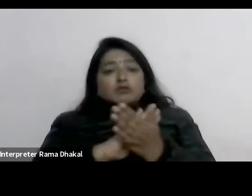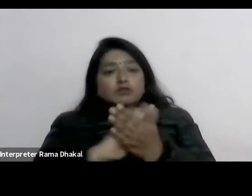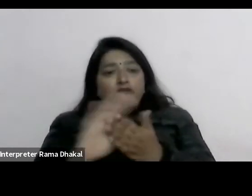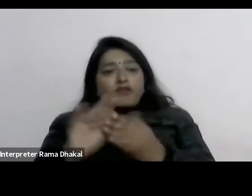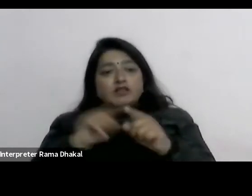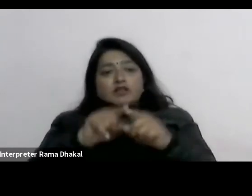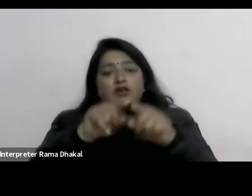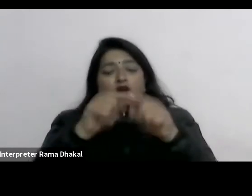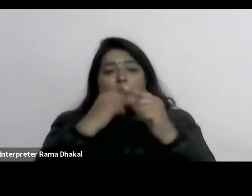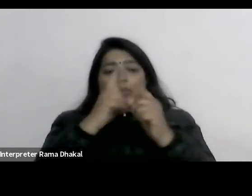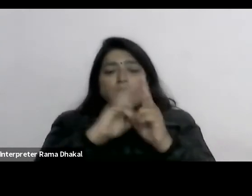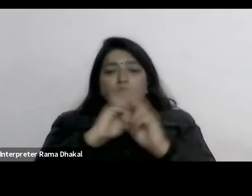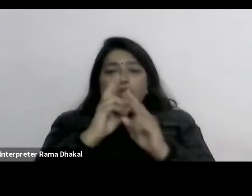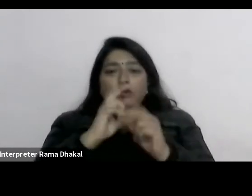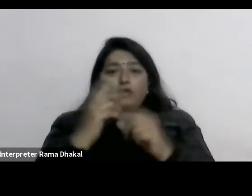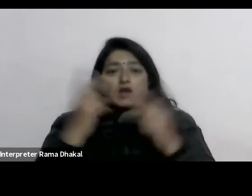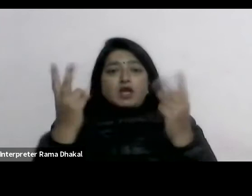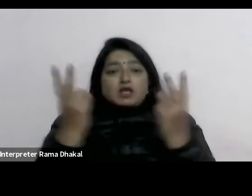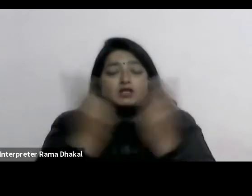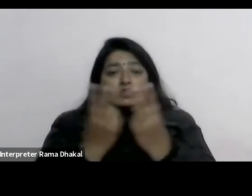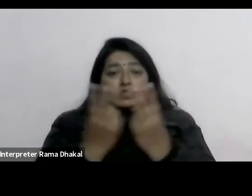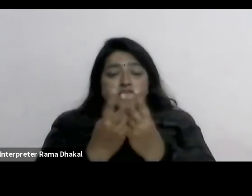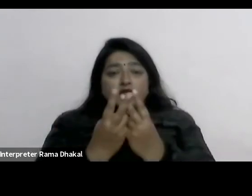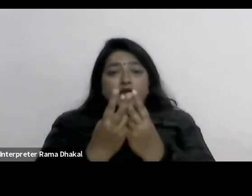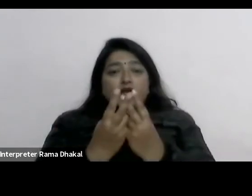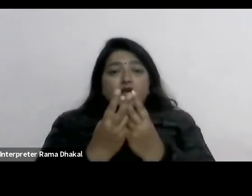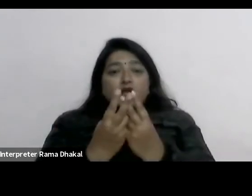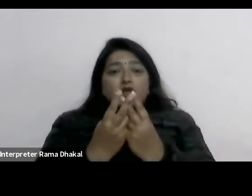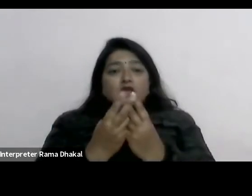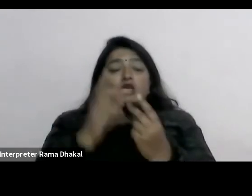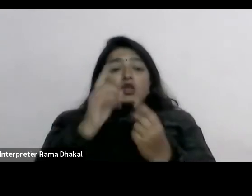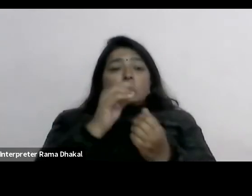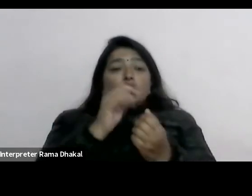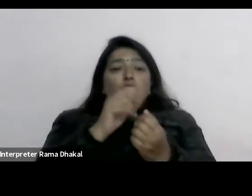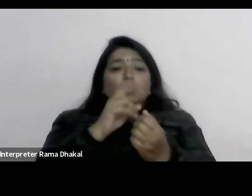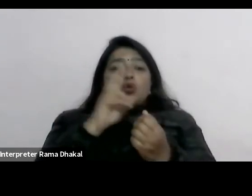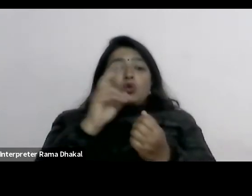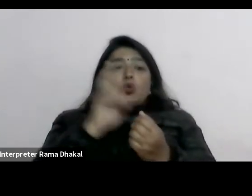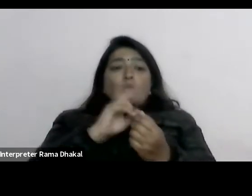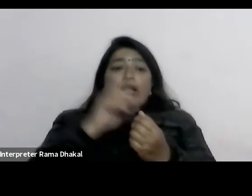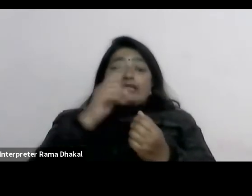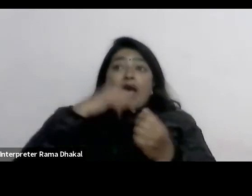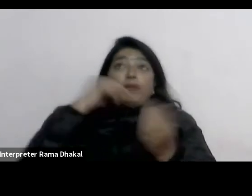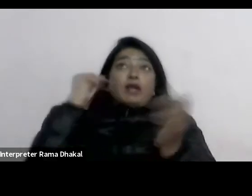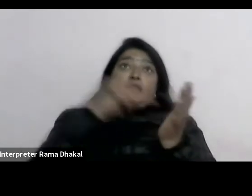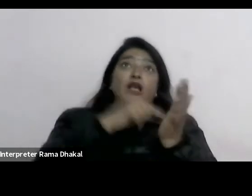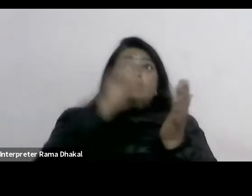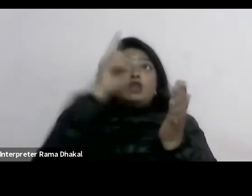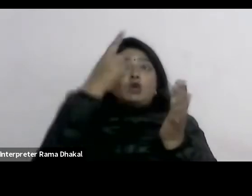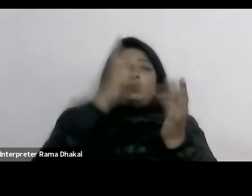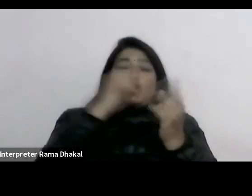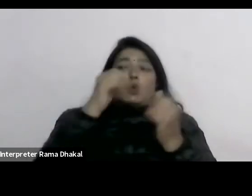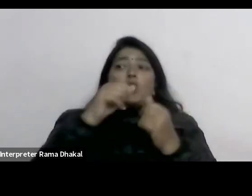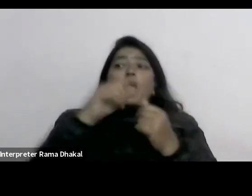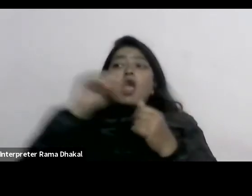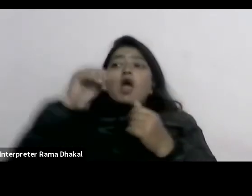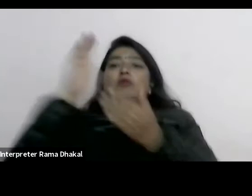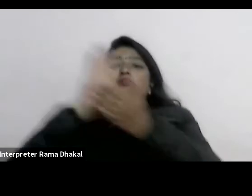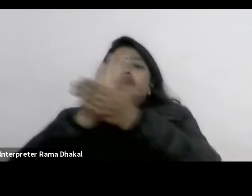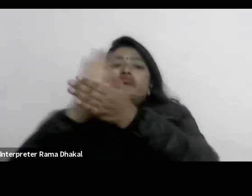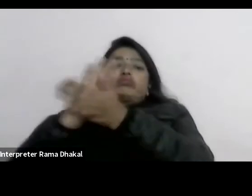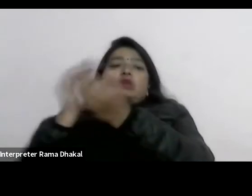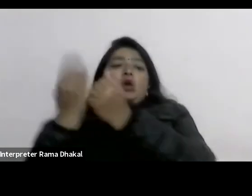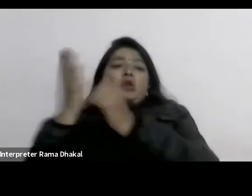work would be published but changed at the last minute without notice. Dates and deadlines were being